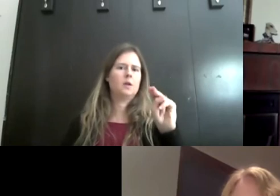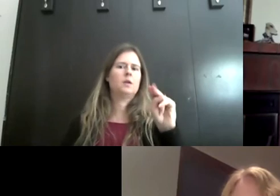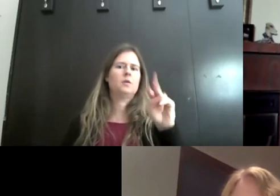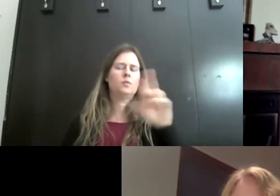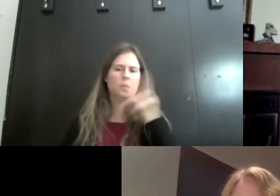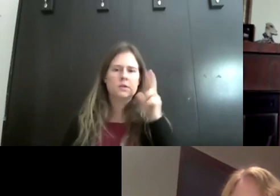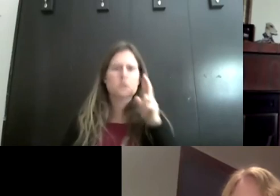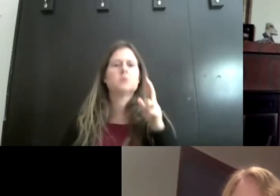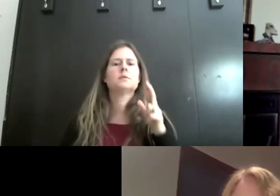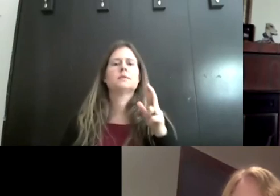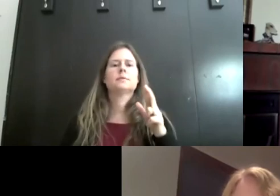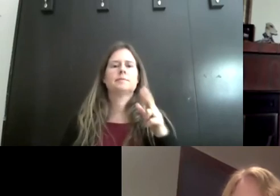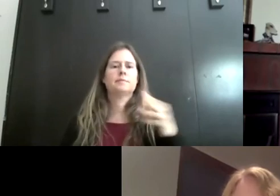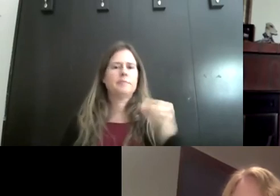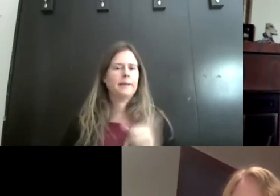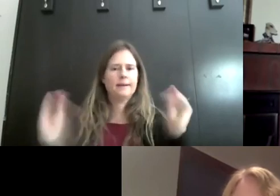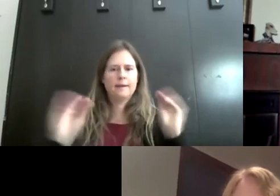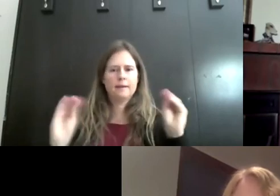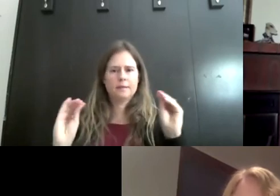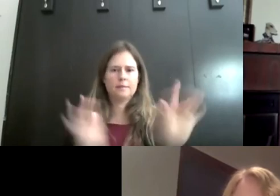and he didn't get paid. He was paying off his debt.